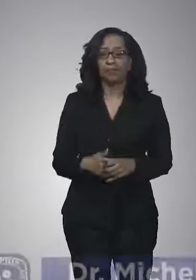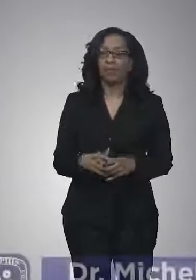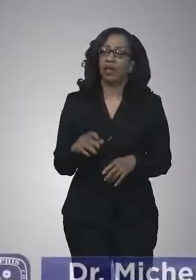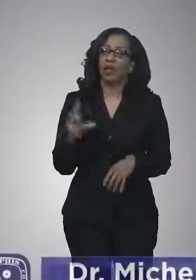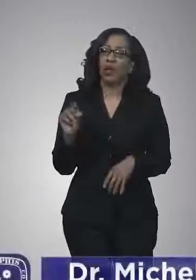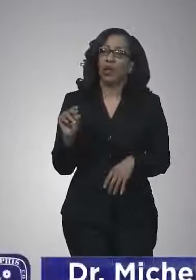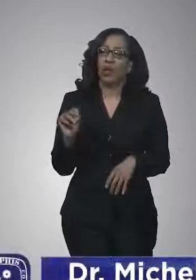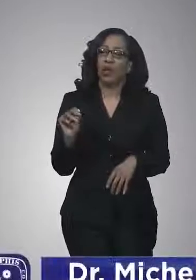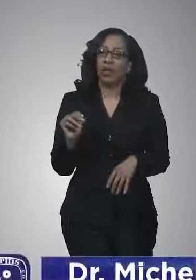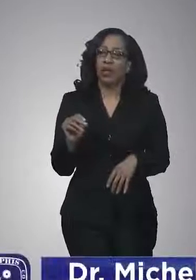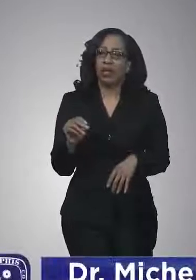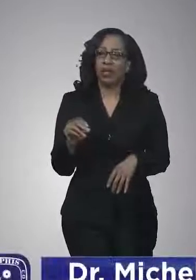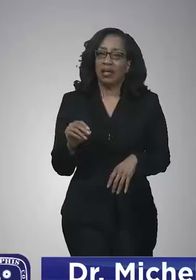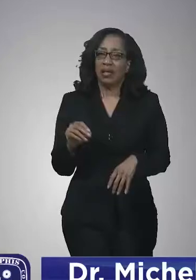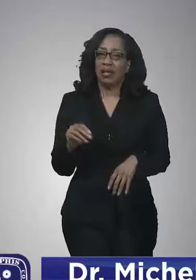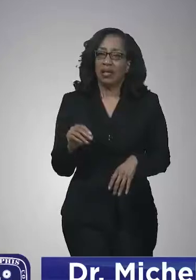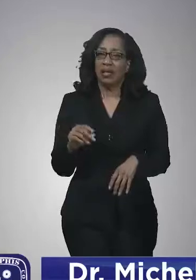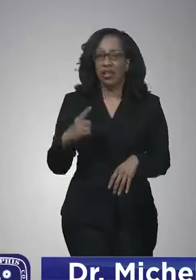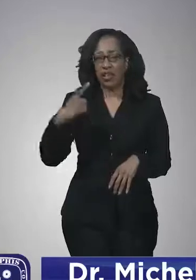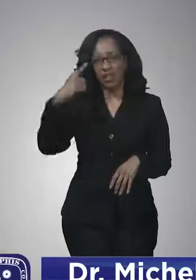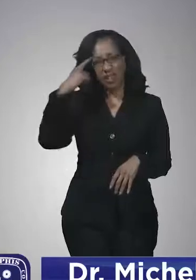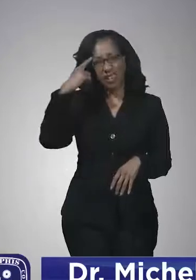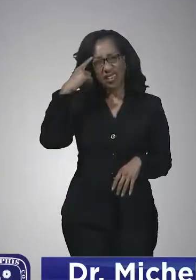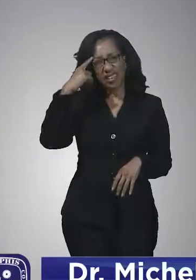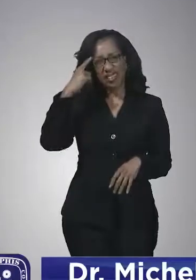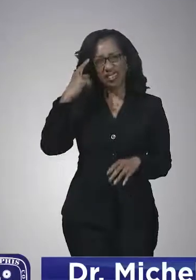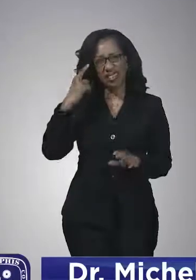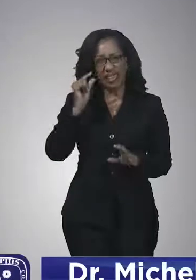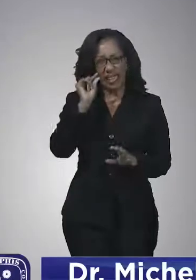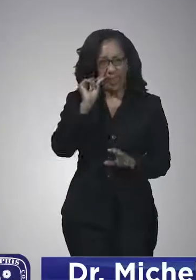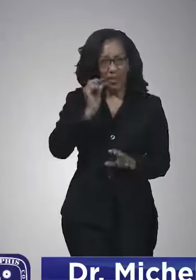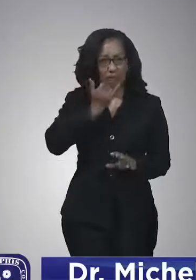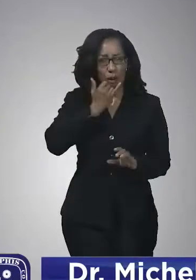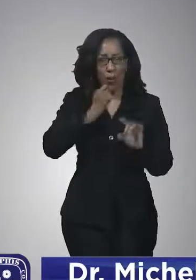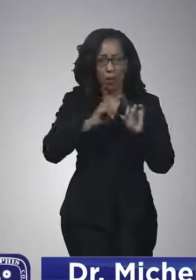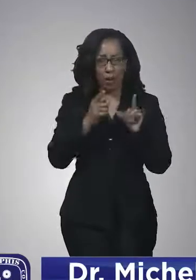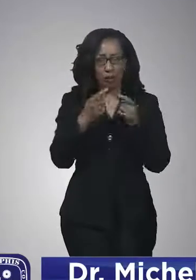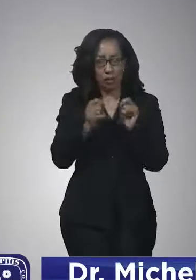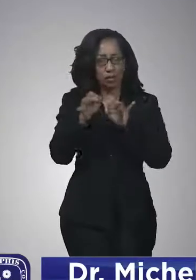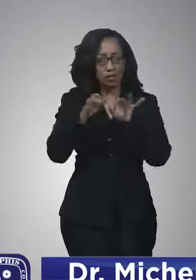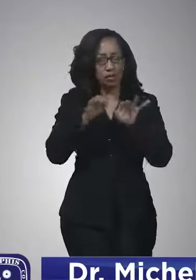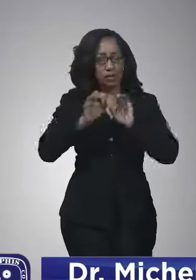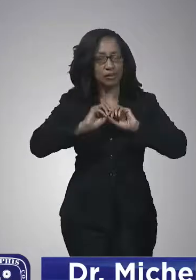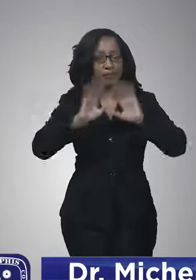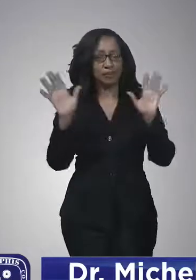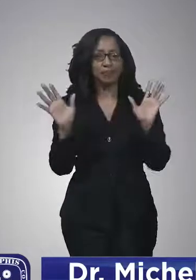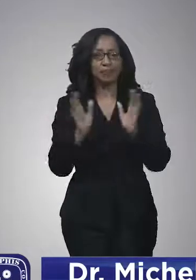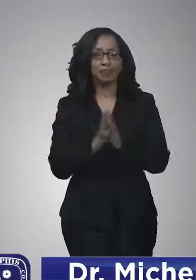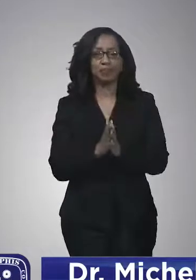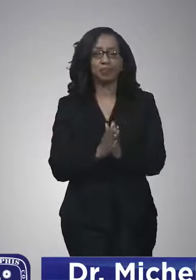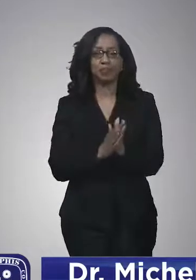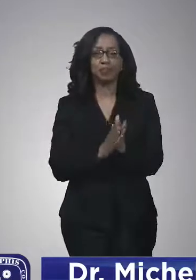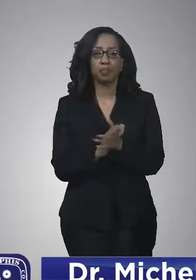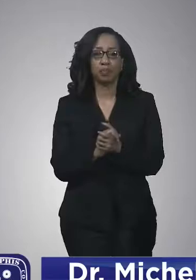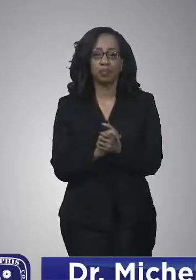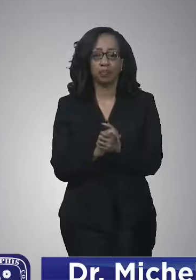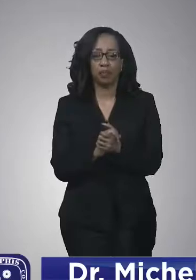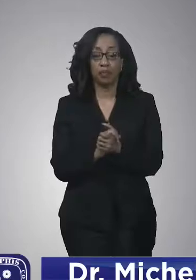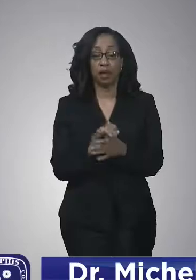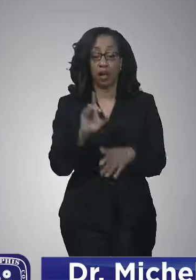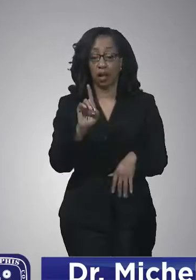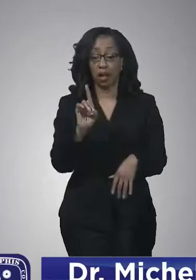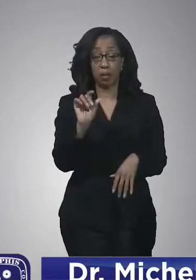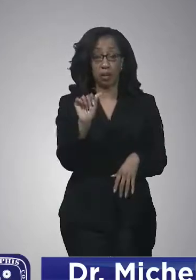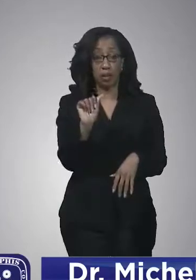think you're thinking of it a little bit wrong, but I'll try to clear it up. So what I would say is that the data is leading